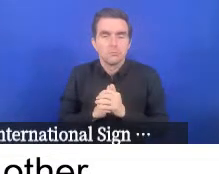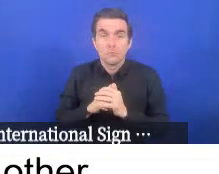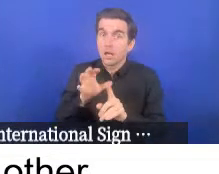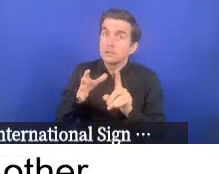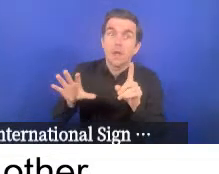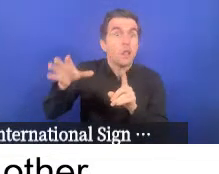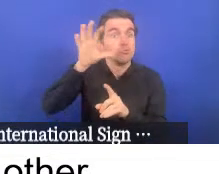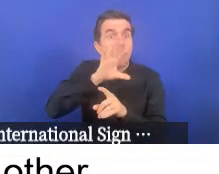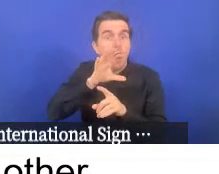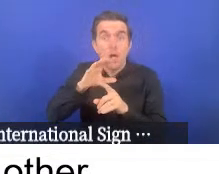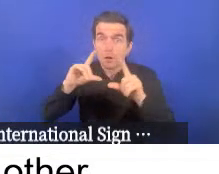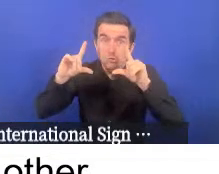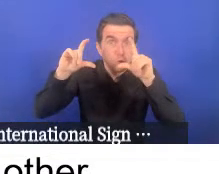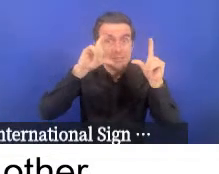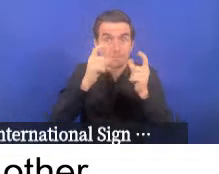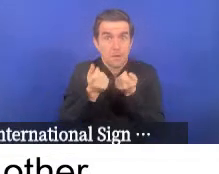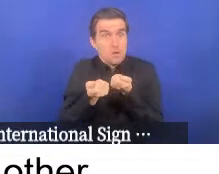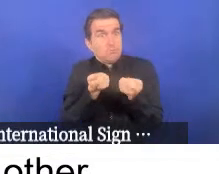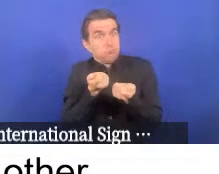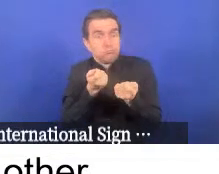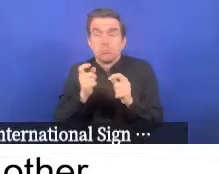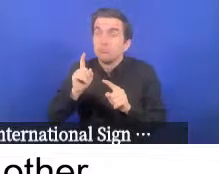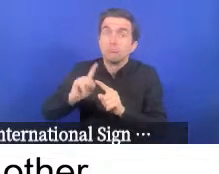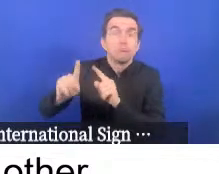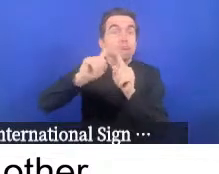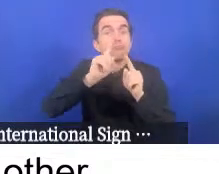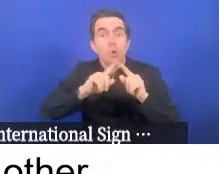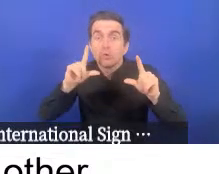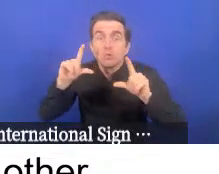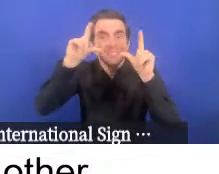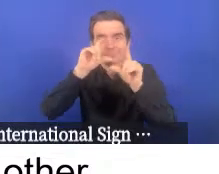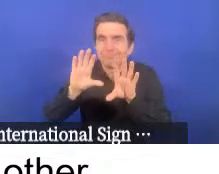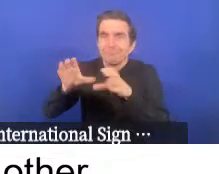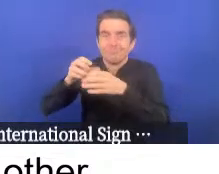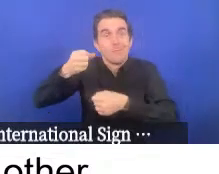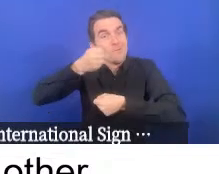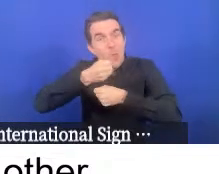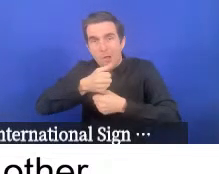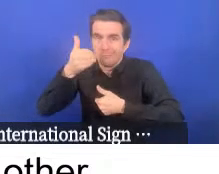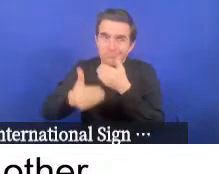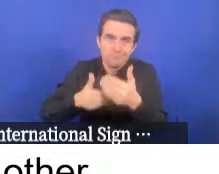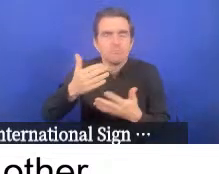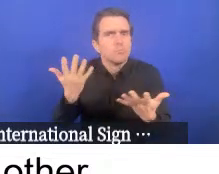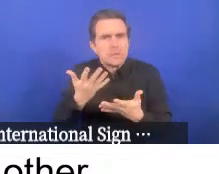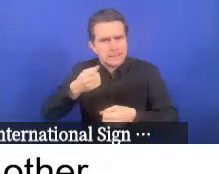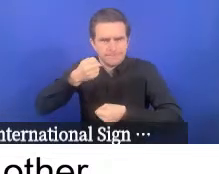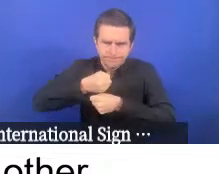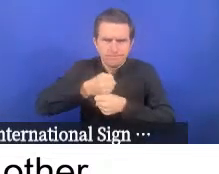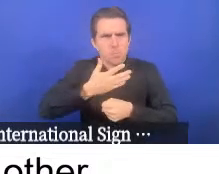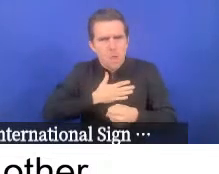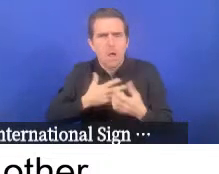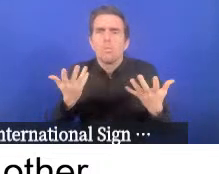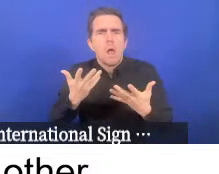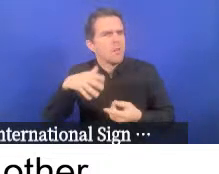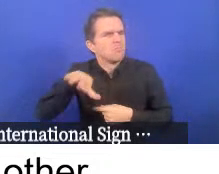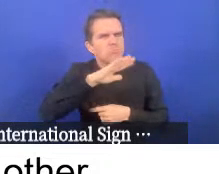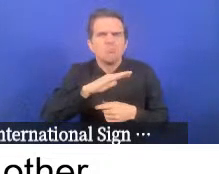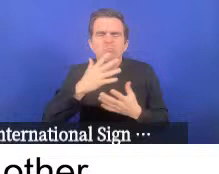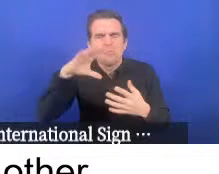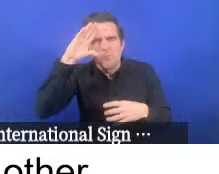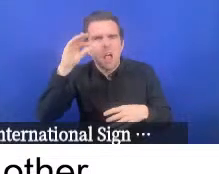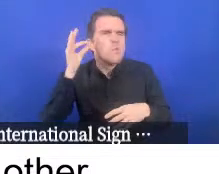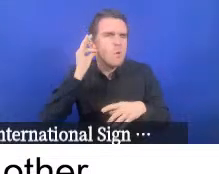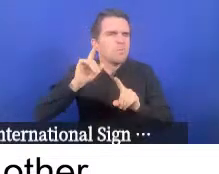Third, to share some of the main lessons learned in designing gender transformative interventions in tourism,